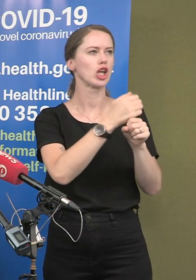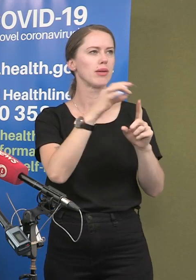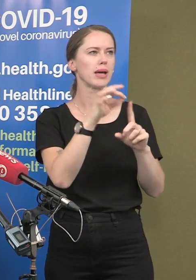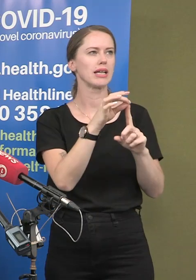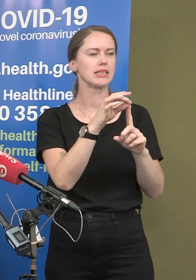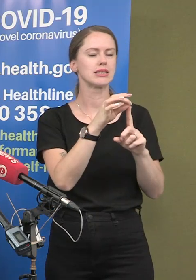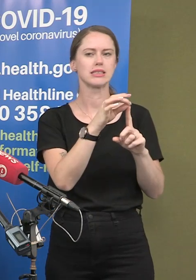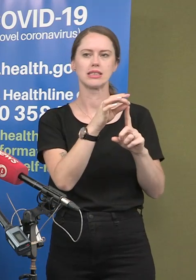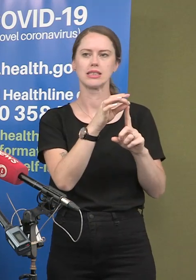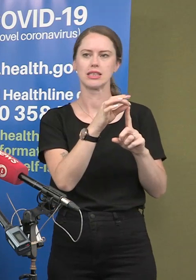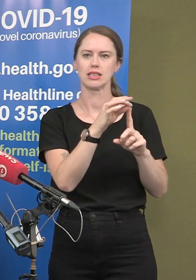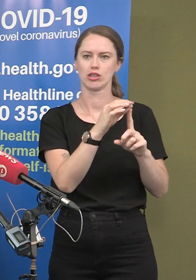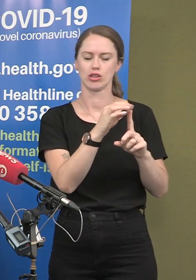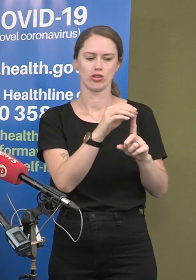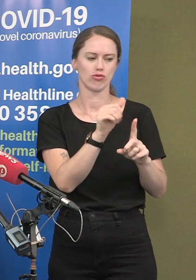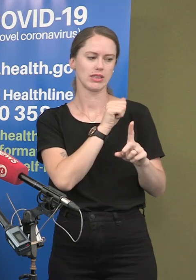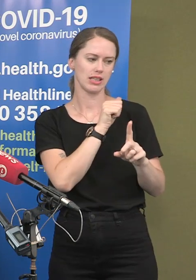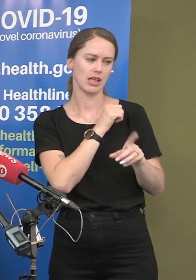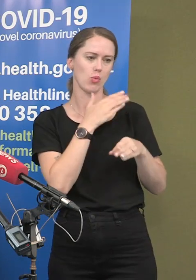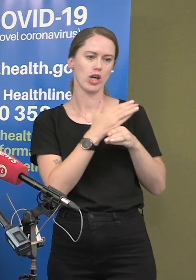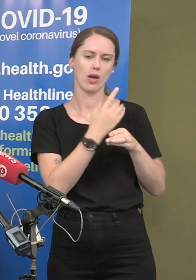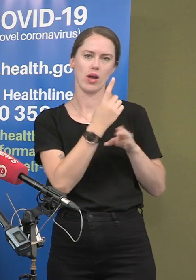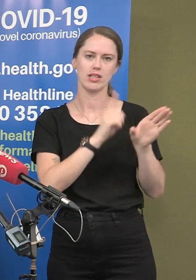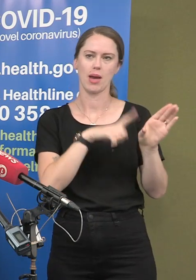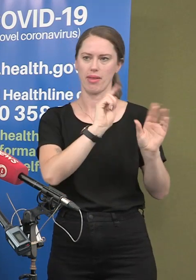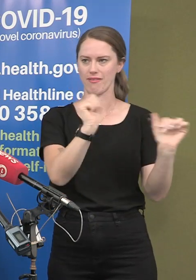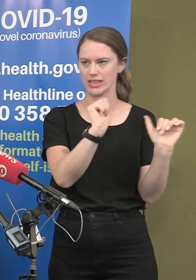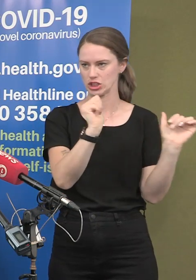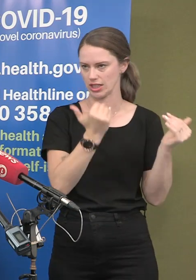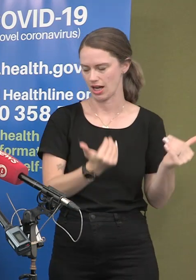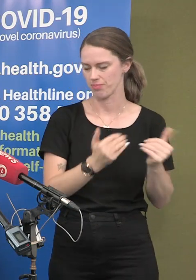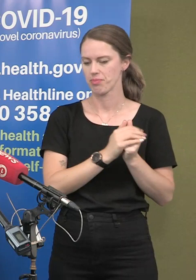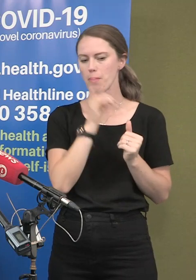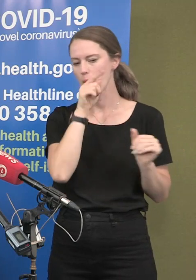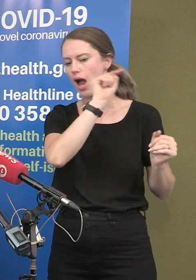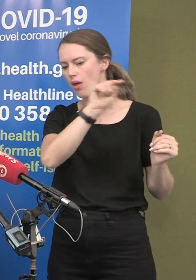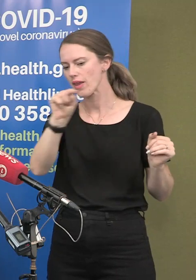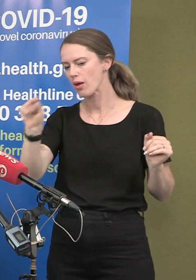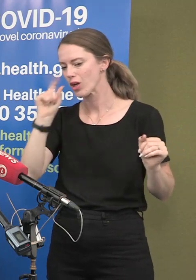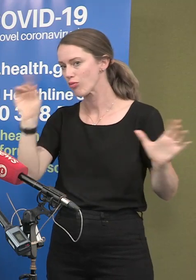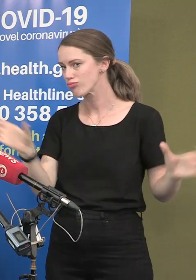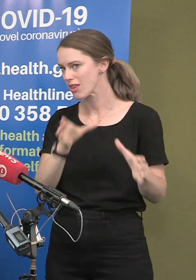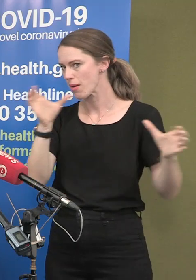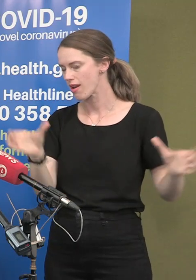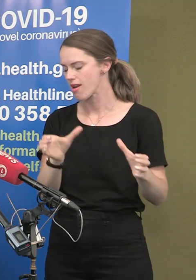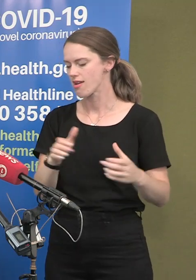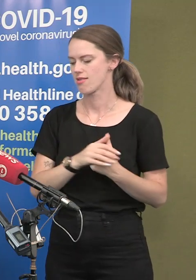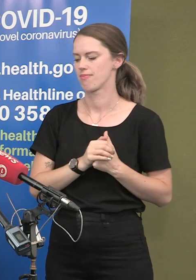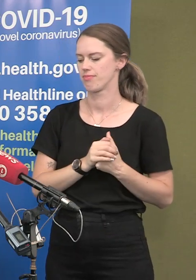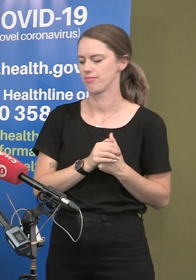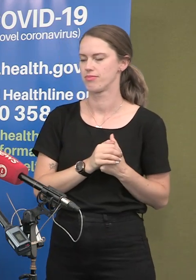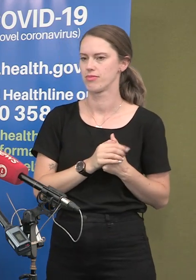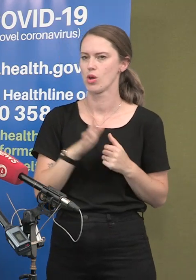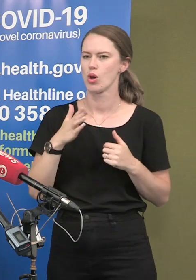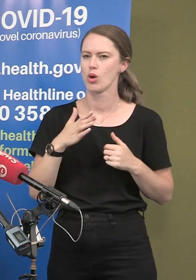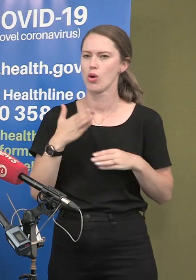GPs who had a practicing certificate in the last year but no longer do. So there are people out there, and this is one of the things we're actively